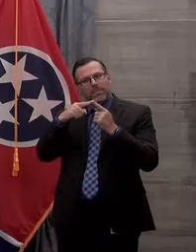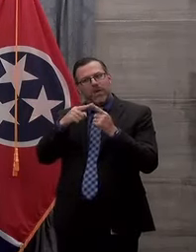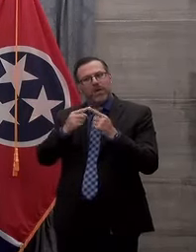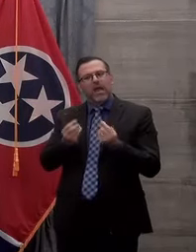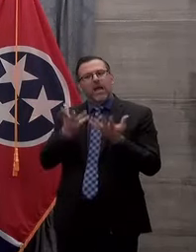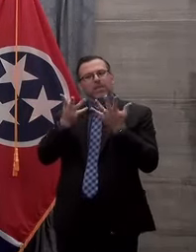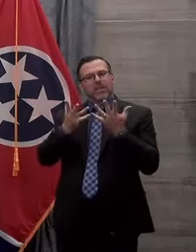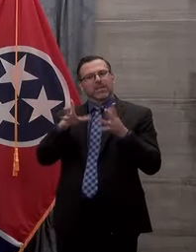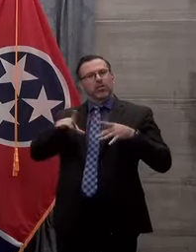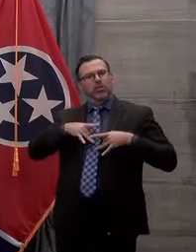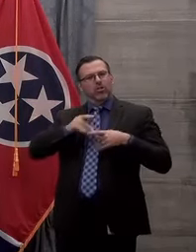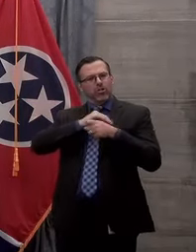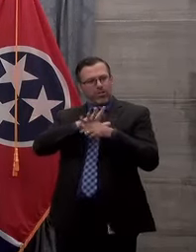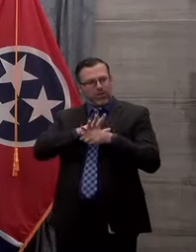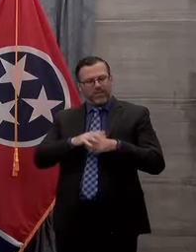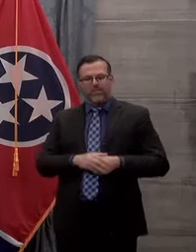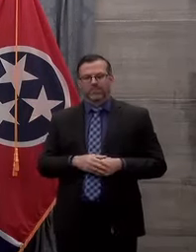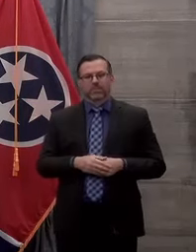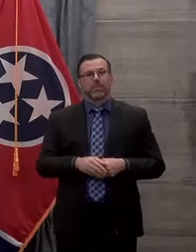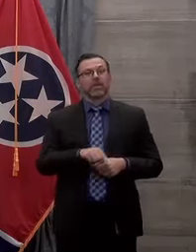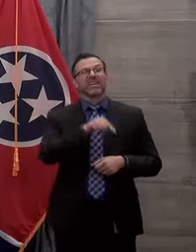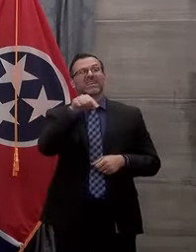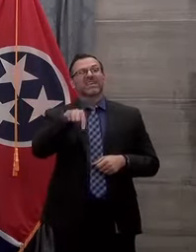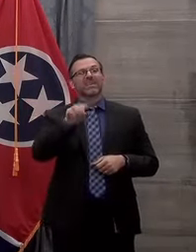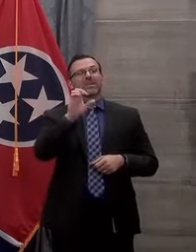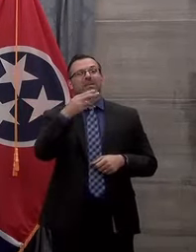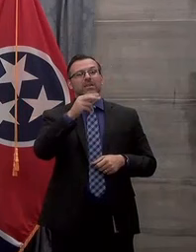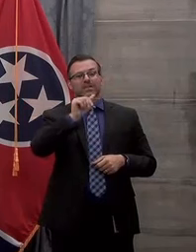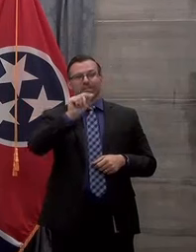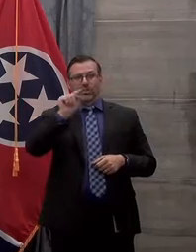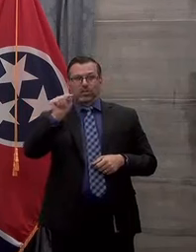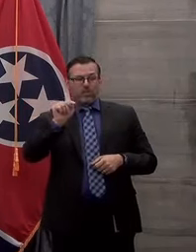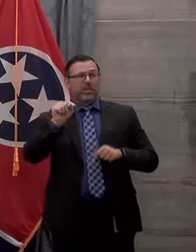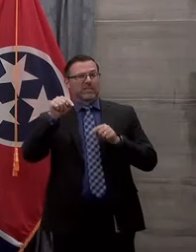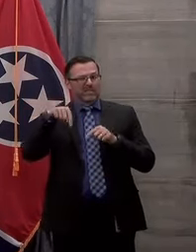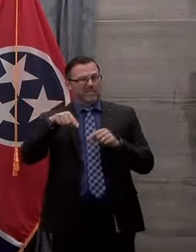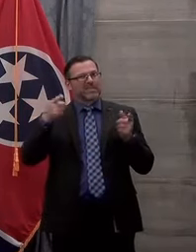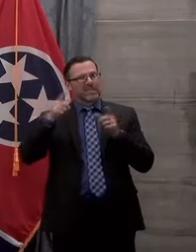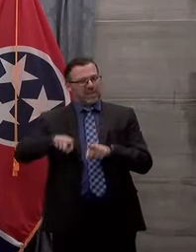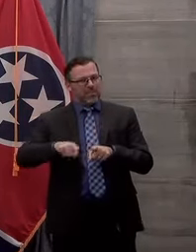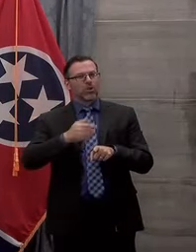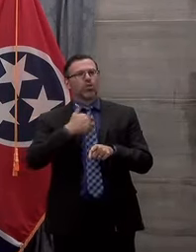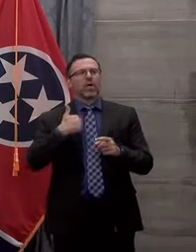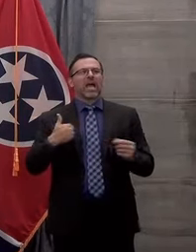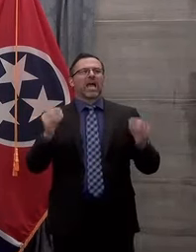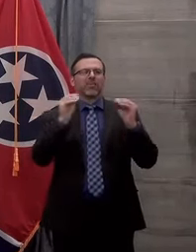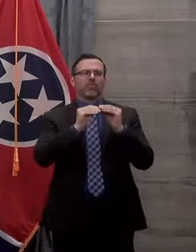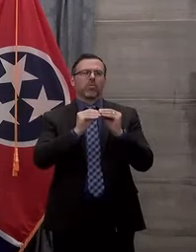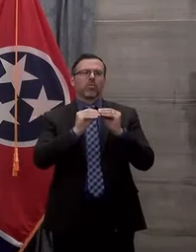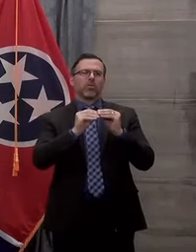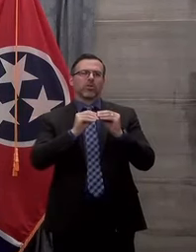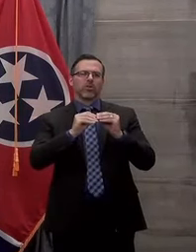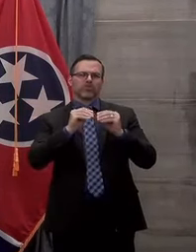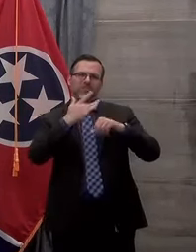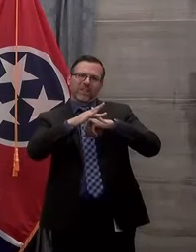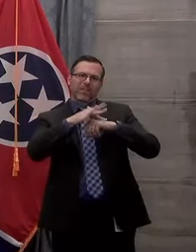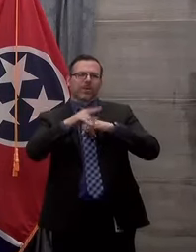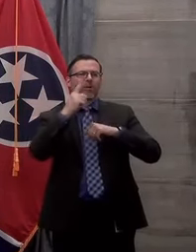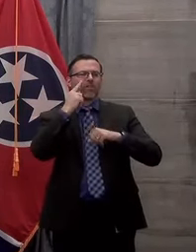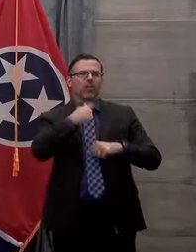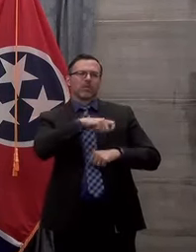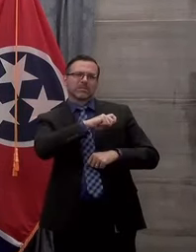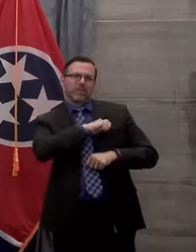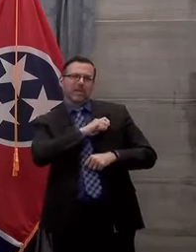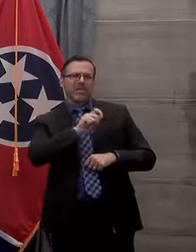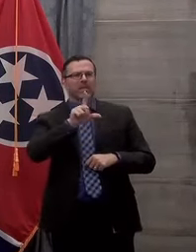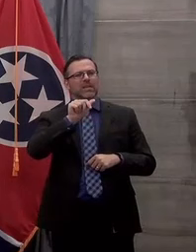communities. In Chattanooga, largely events have been held to increase access specifically to our Hispanic and Latino community.